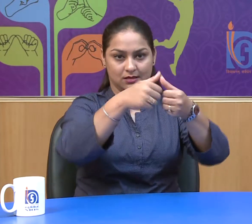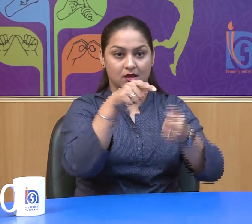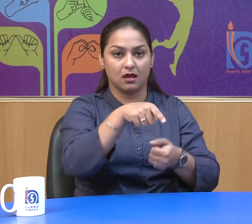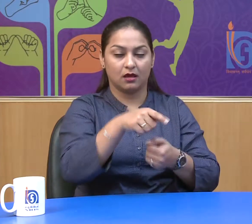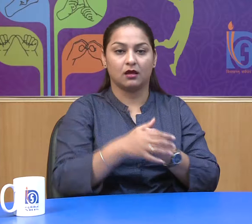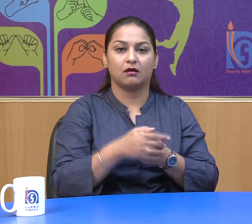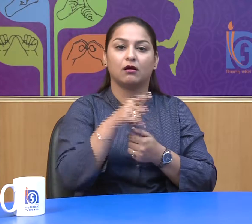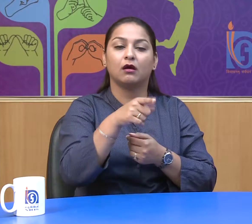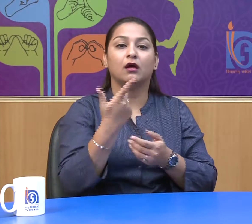was a butcher,